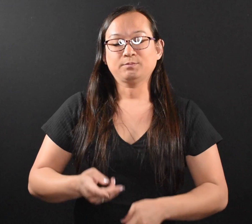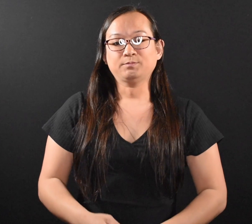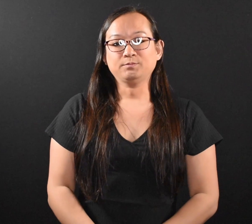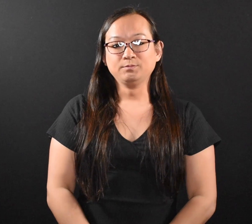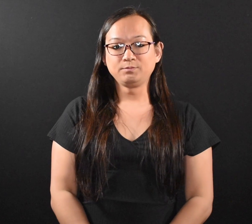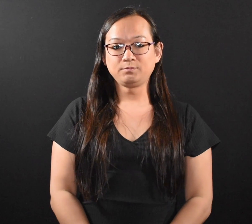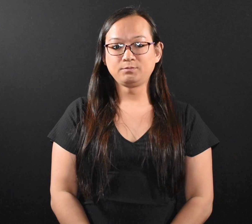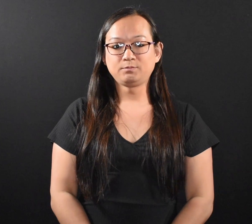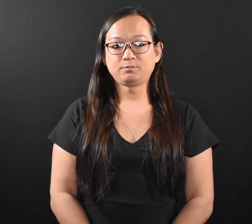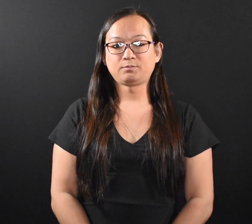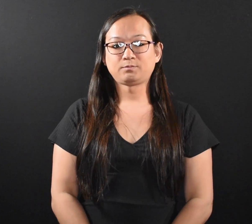Quote,